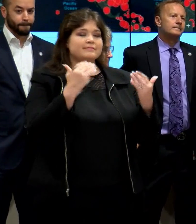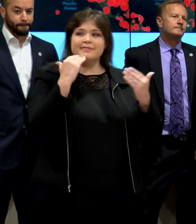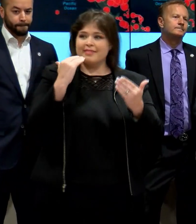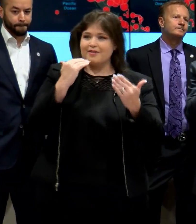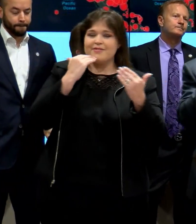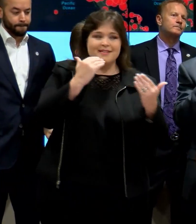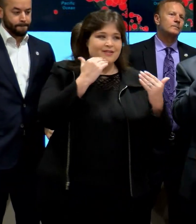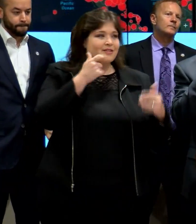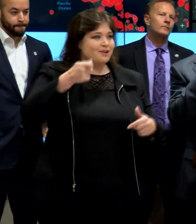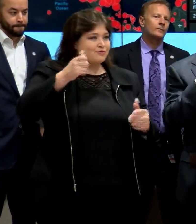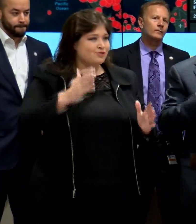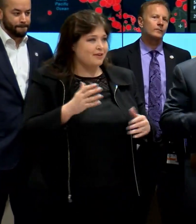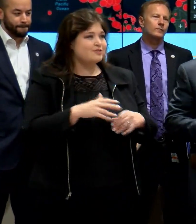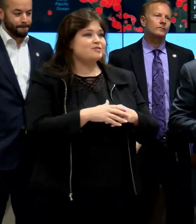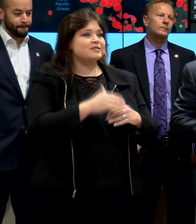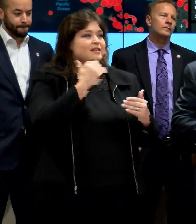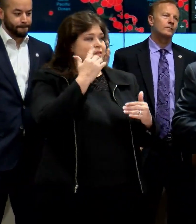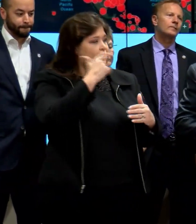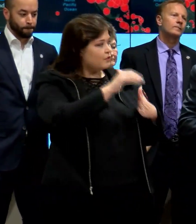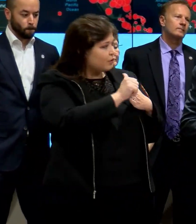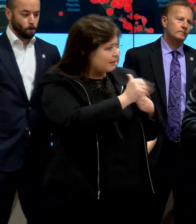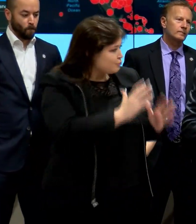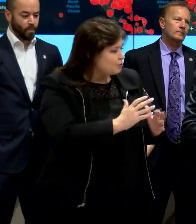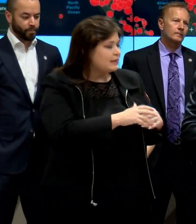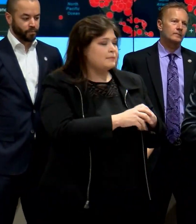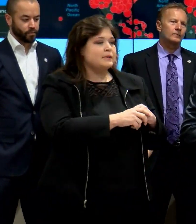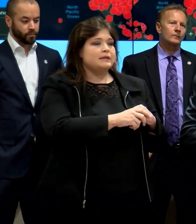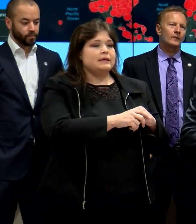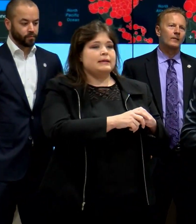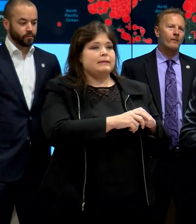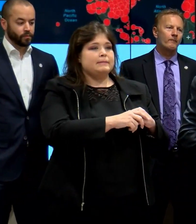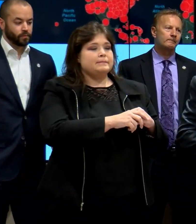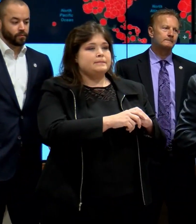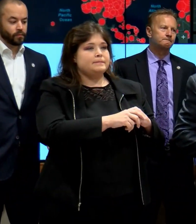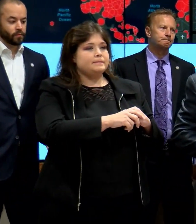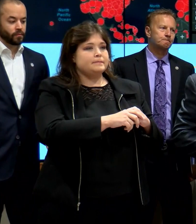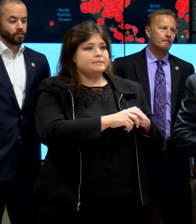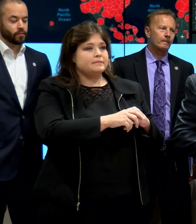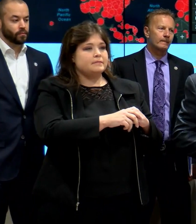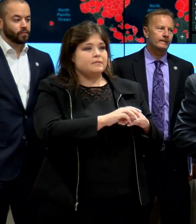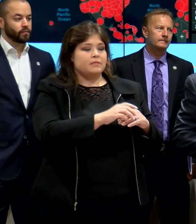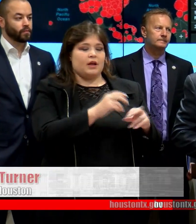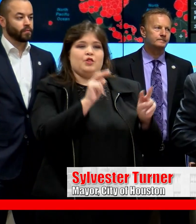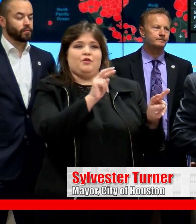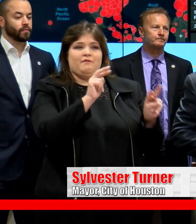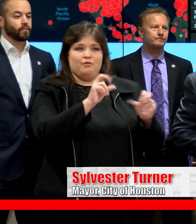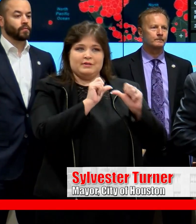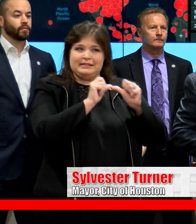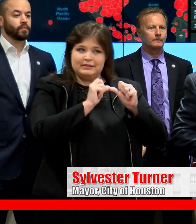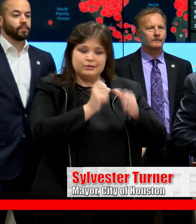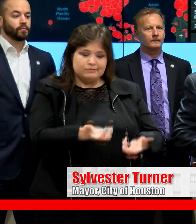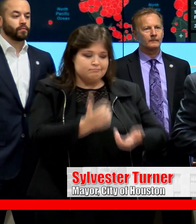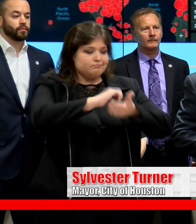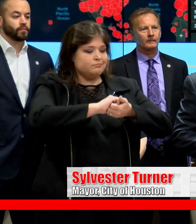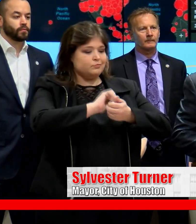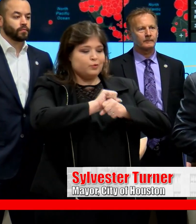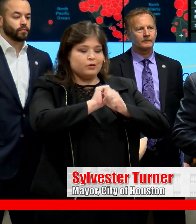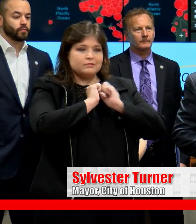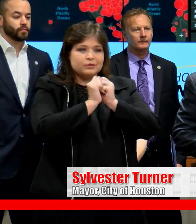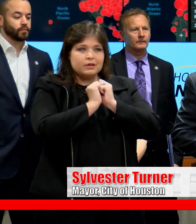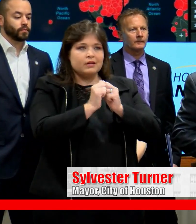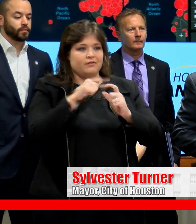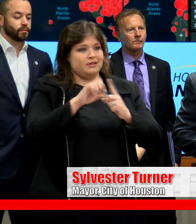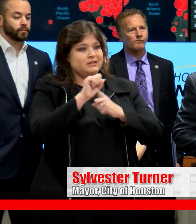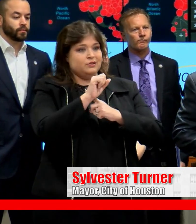Thank you, Judge, and thank you for your leadership, and I look forward to continuing to work with you on a situation that's going